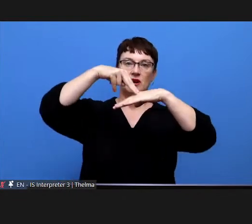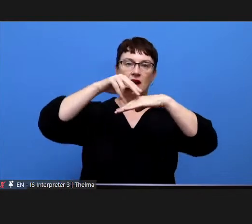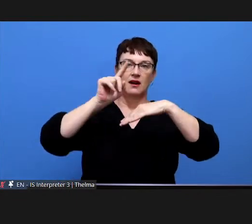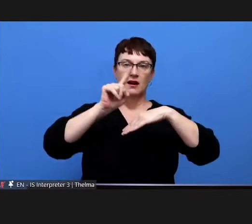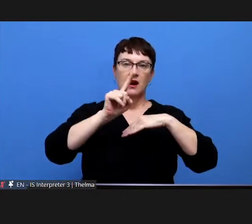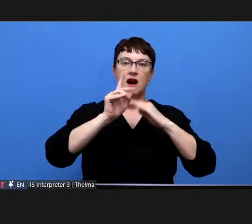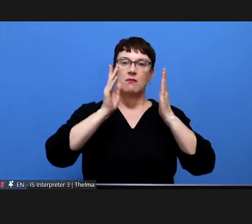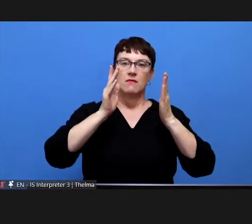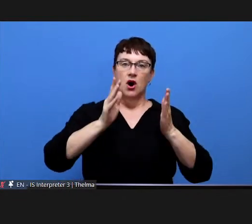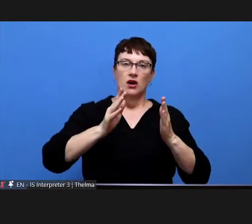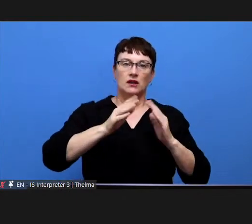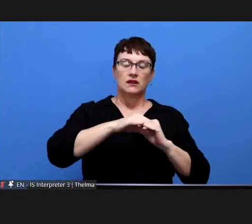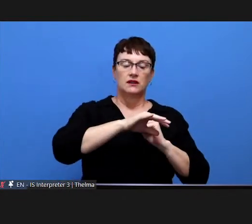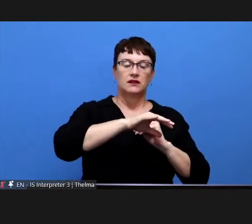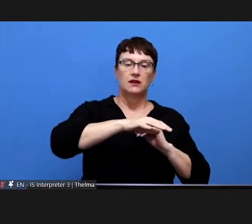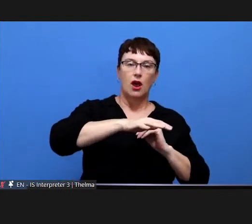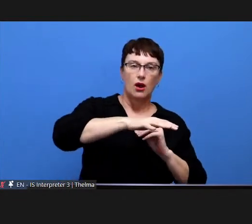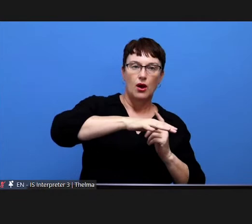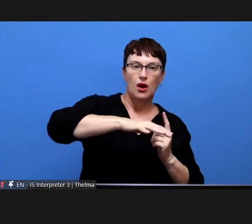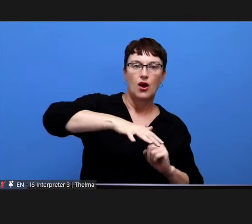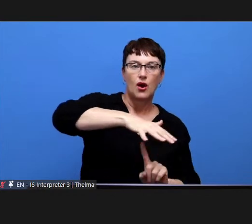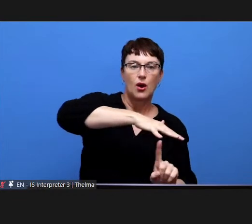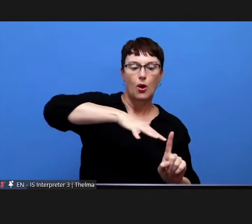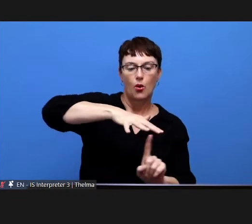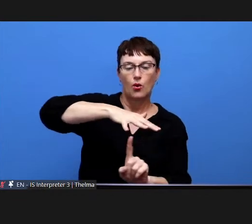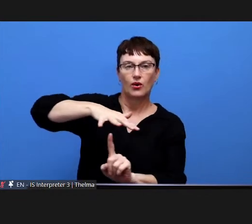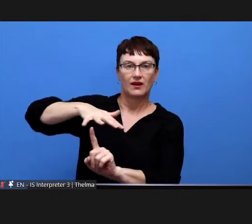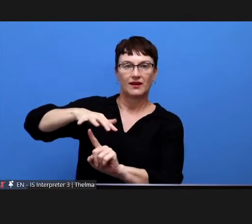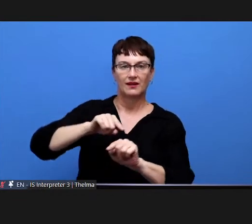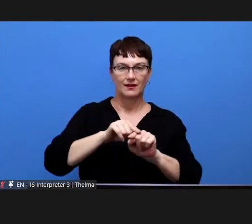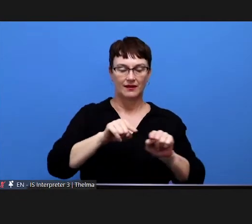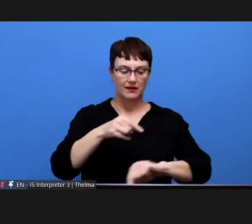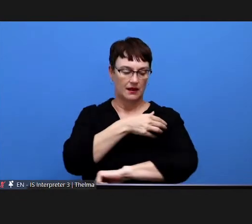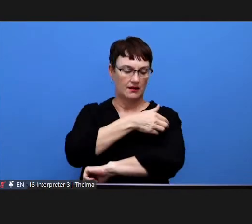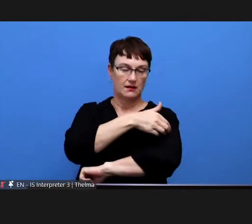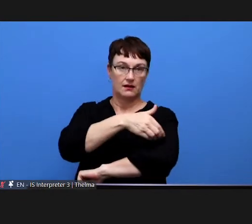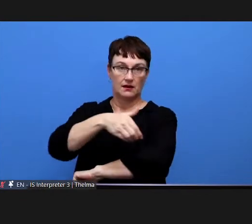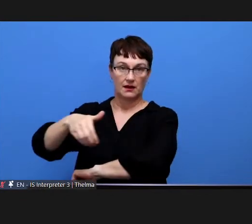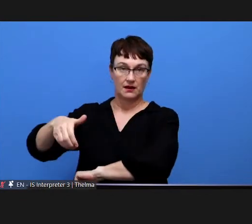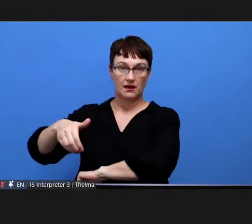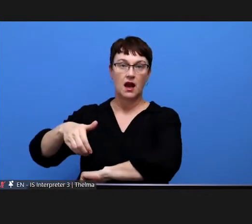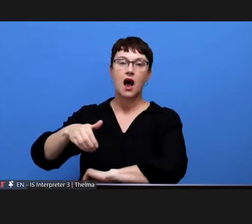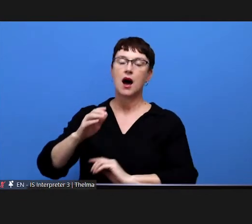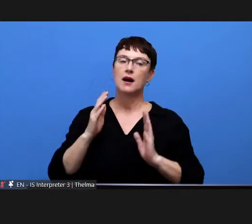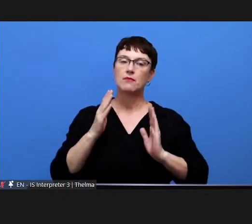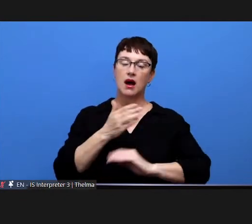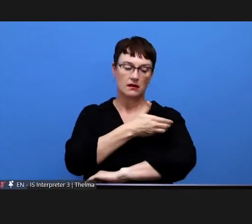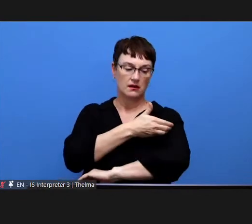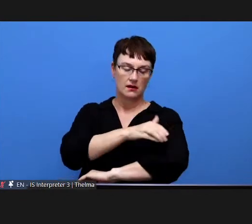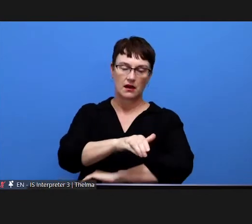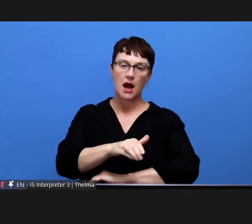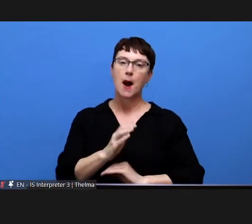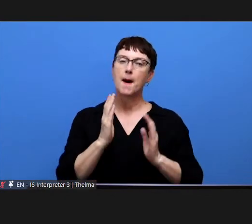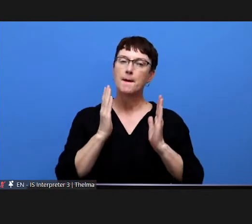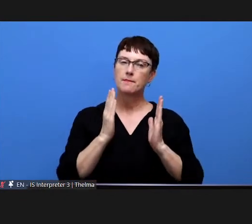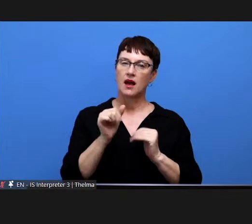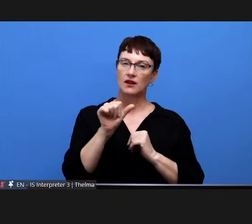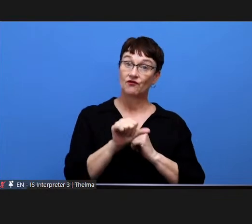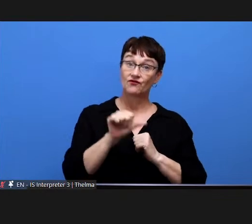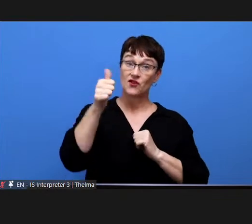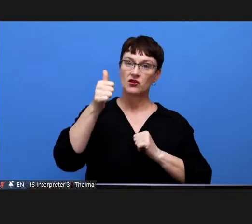review with the use of data, but in partnership, data collected in partnership